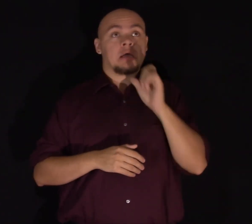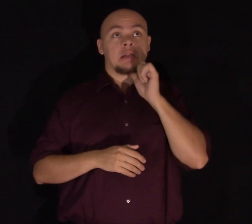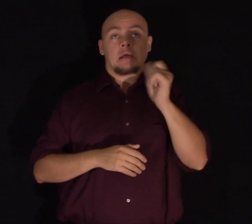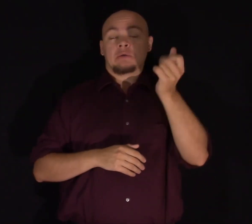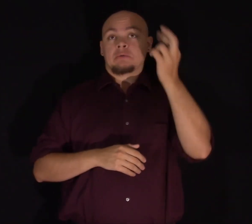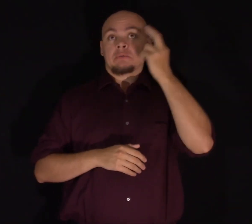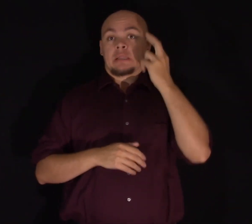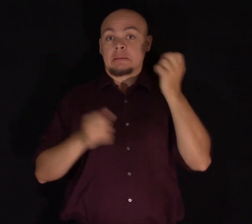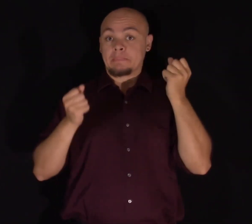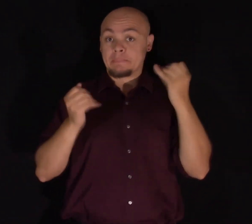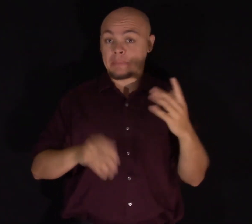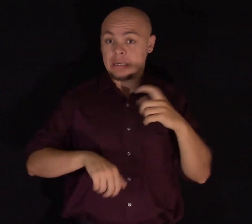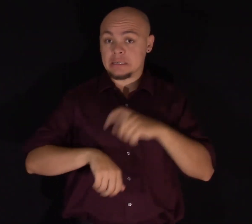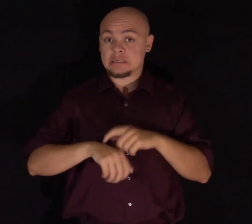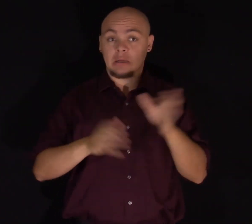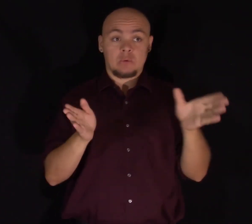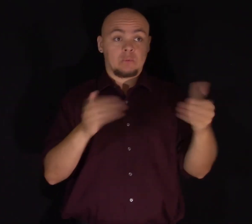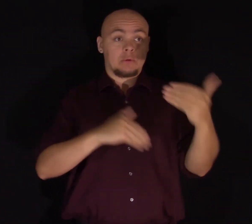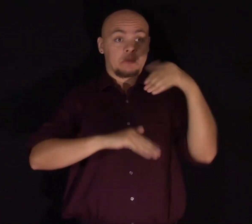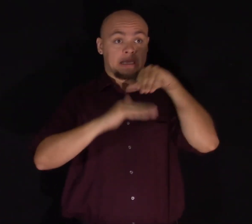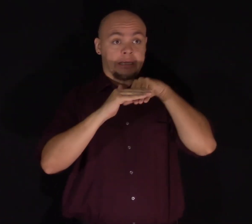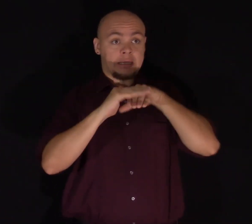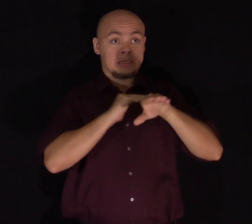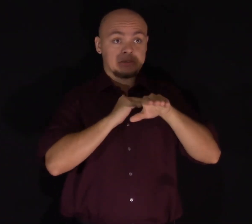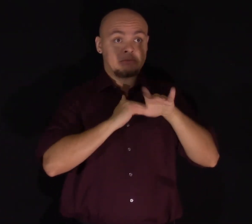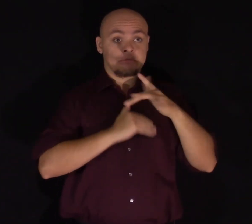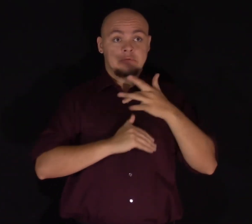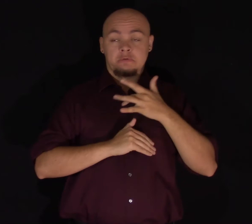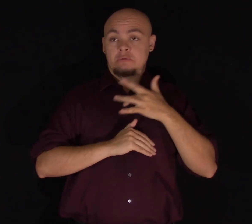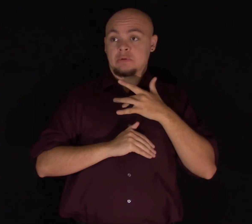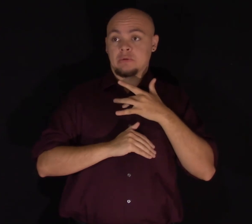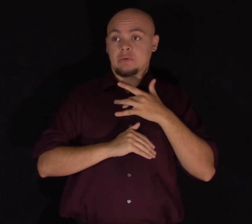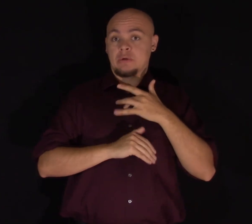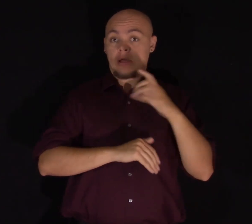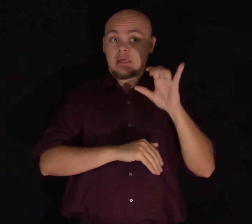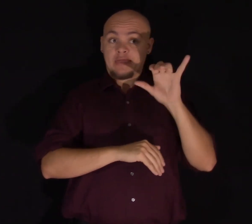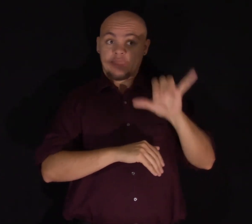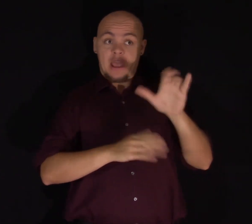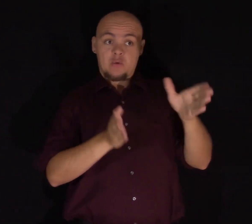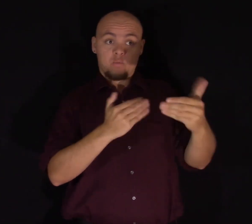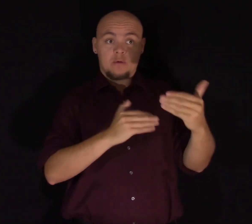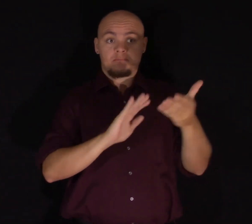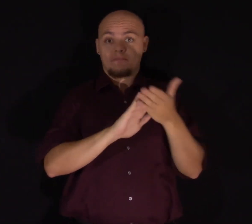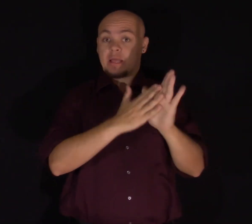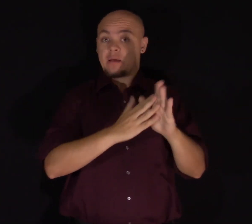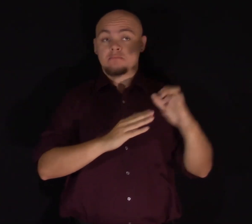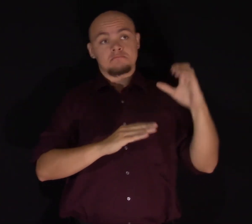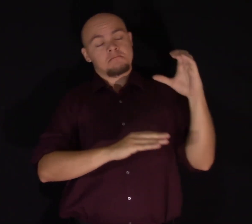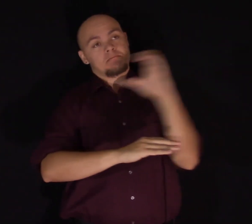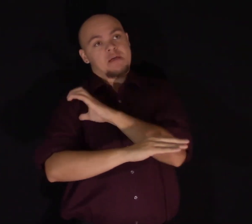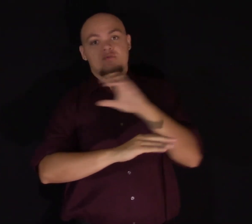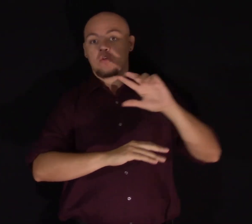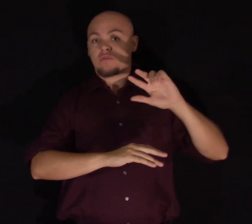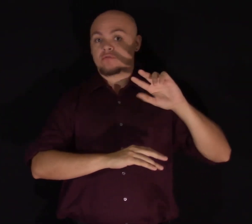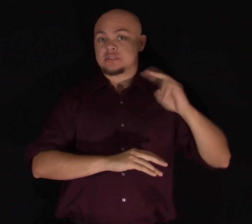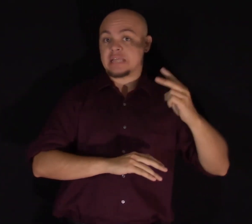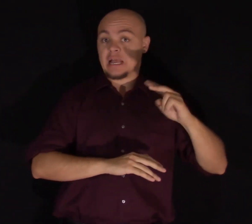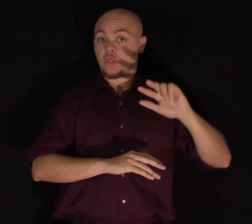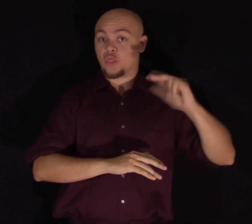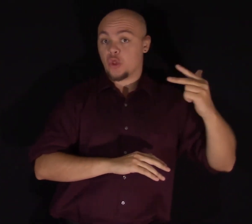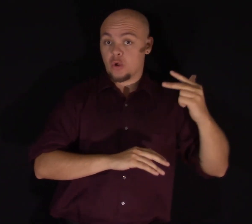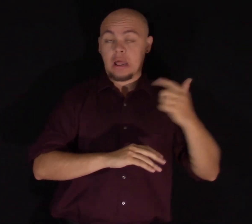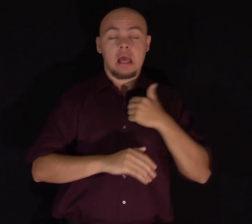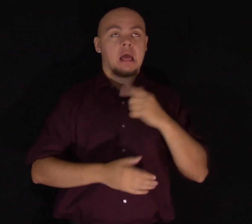times when we walk in rooms and we are some of the most powerful people in those rooms. We might be the second most powerful, third most powerful. And I